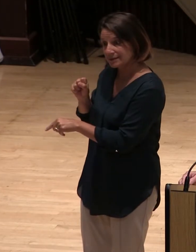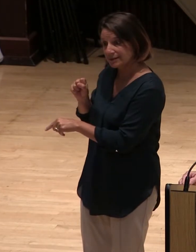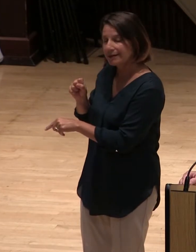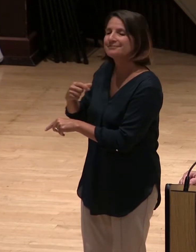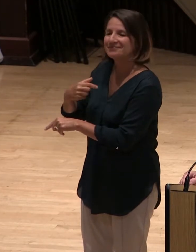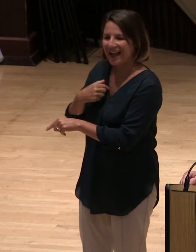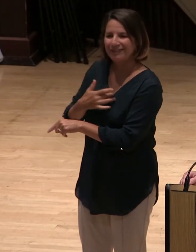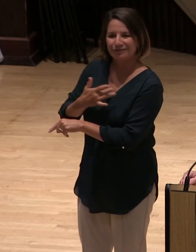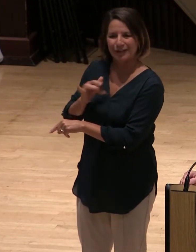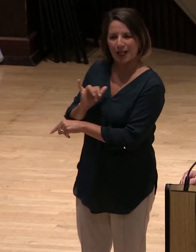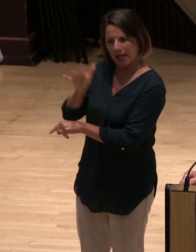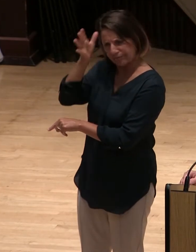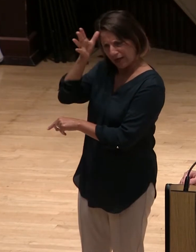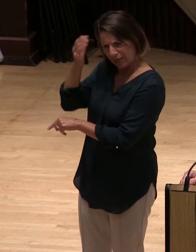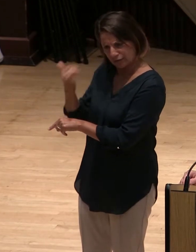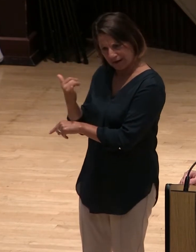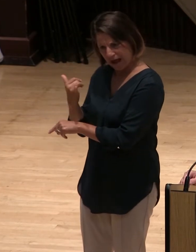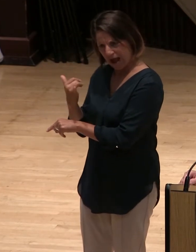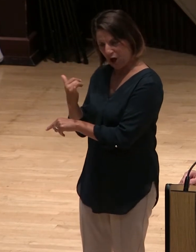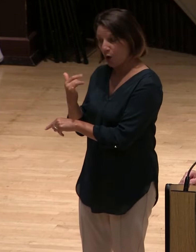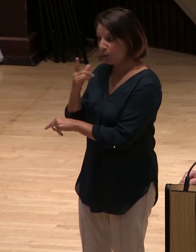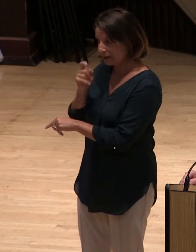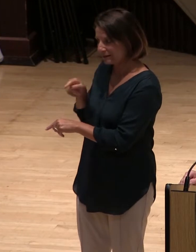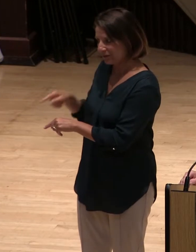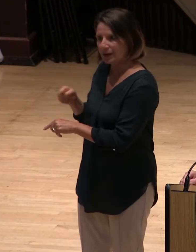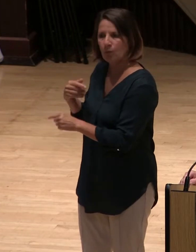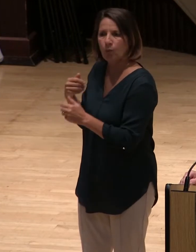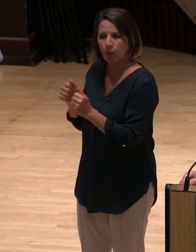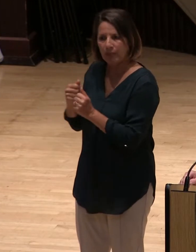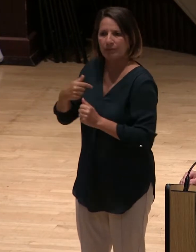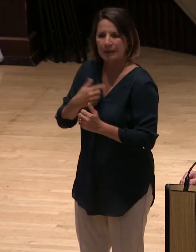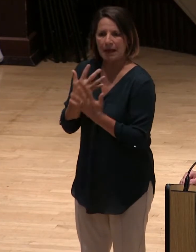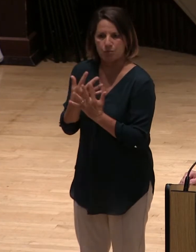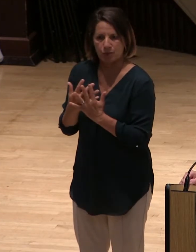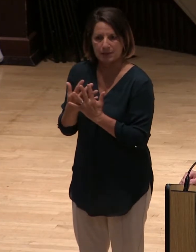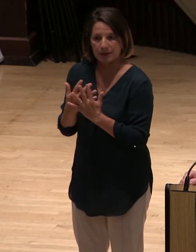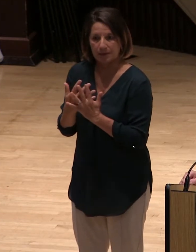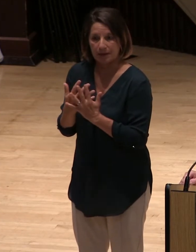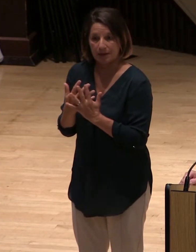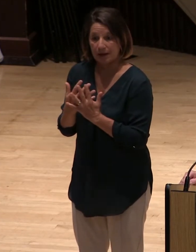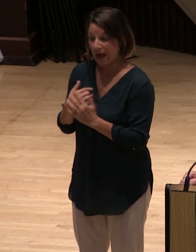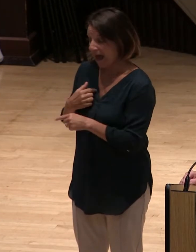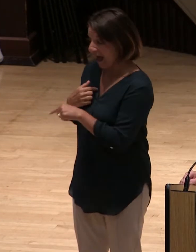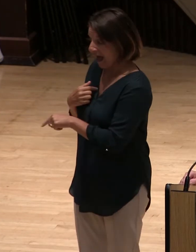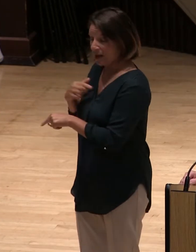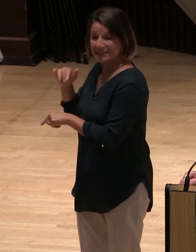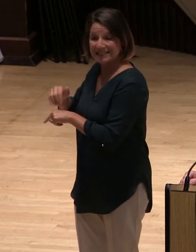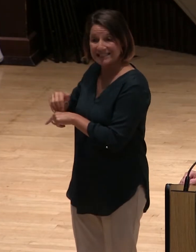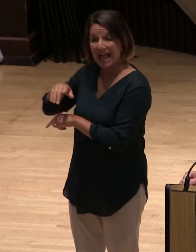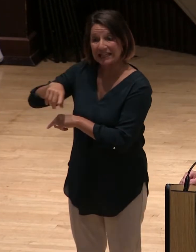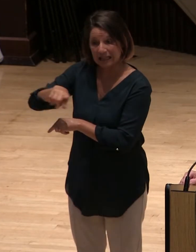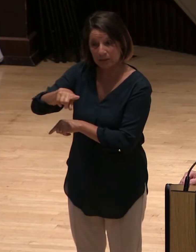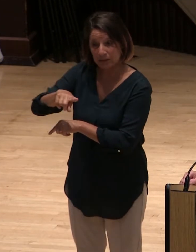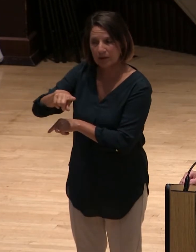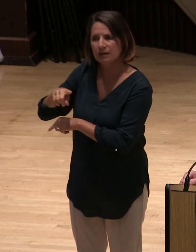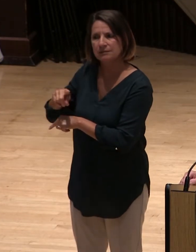become in my imprisonment. I am sending him, that is, my own heart, back to